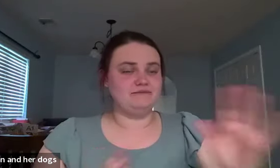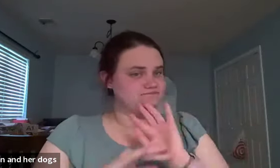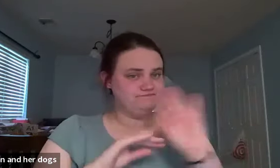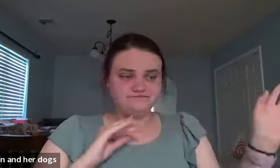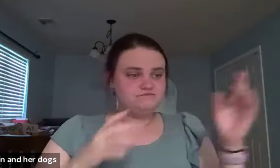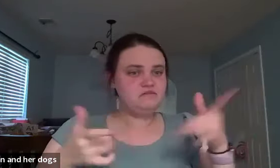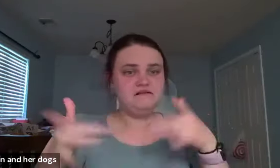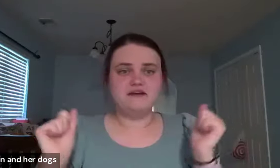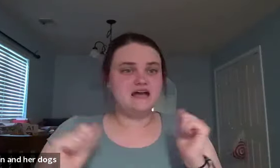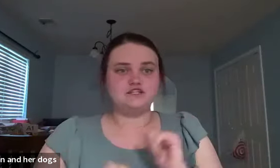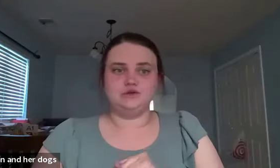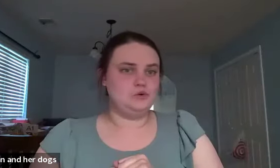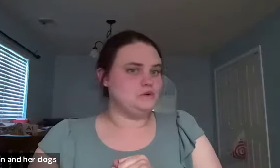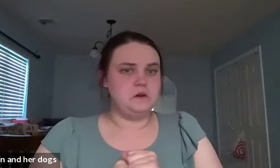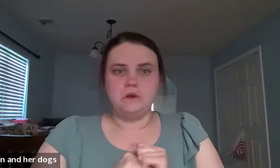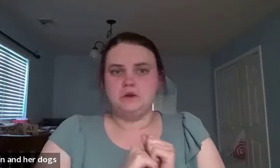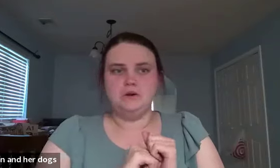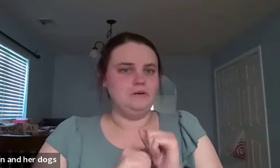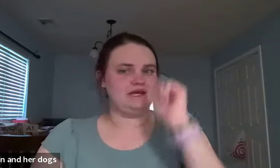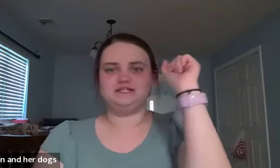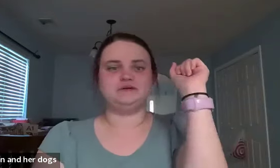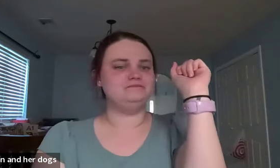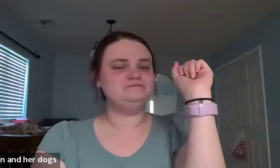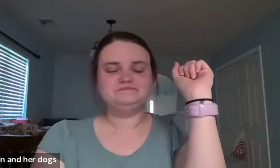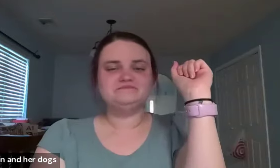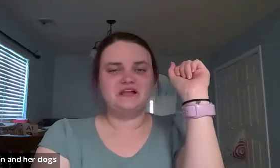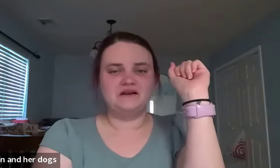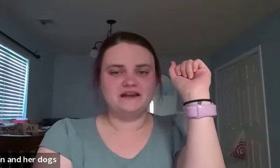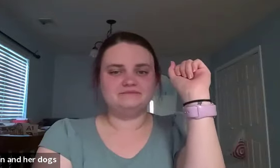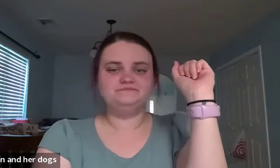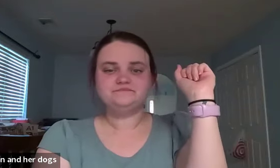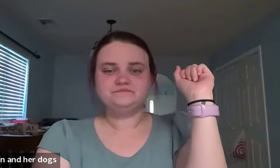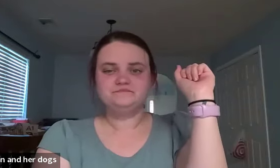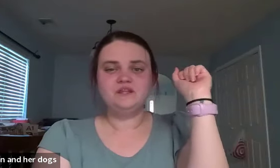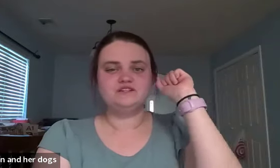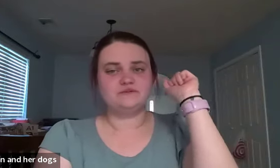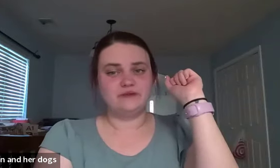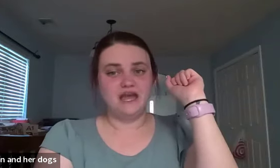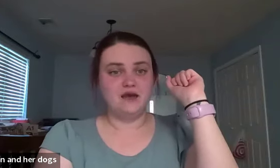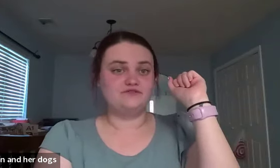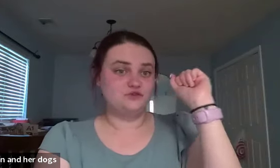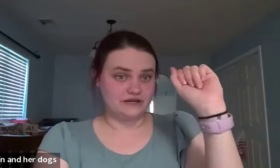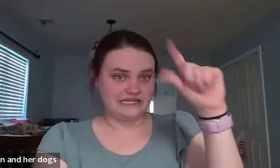like fast, no, but can't do it. All right. So then we have